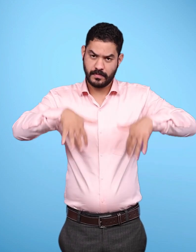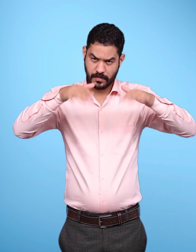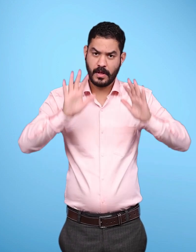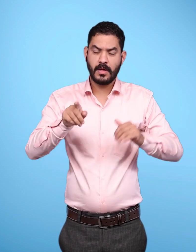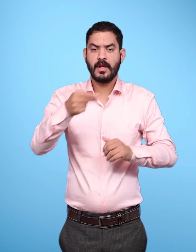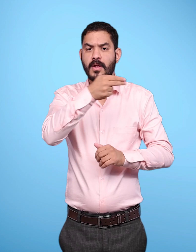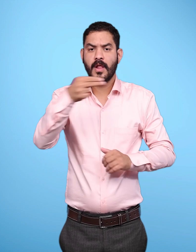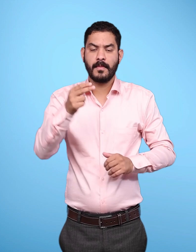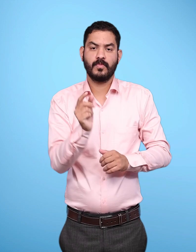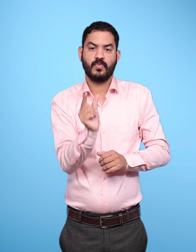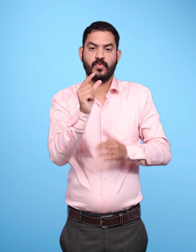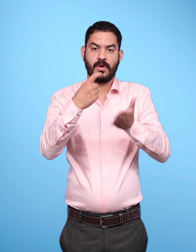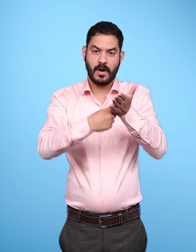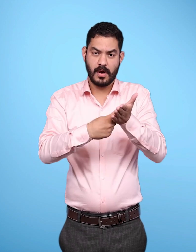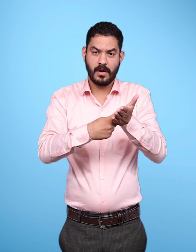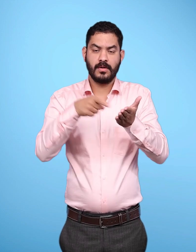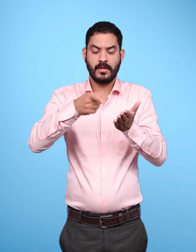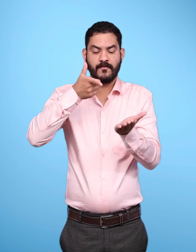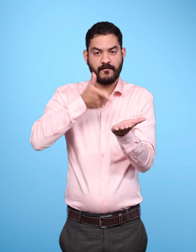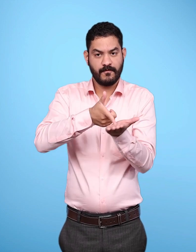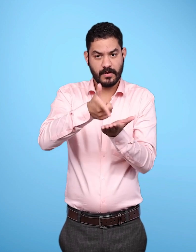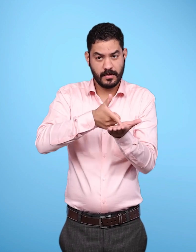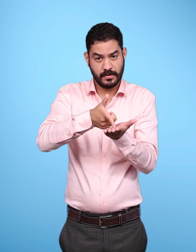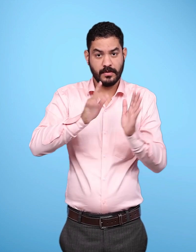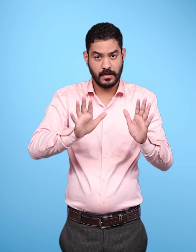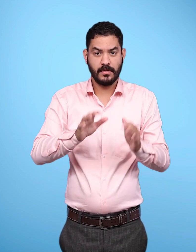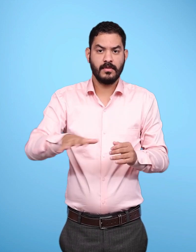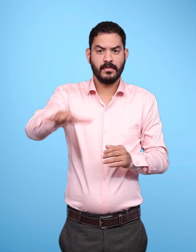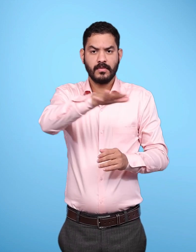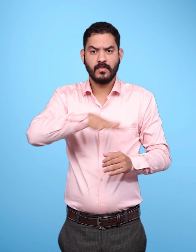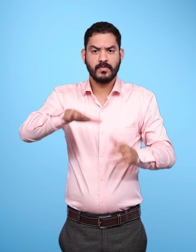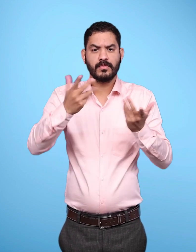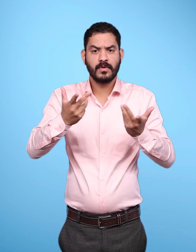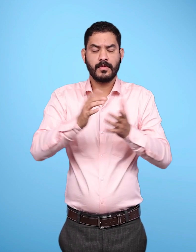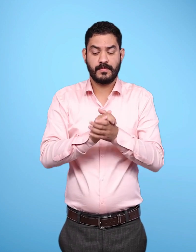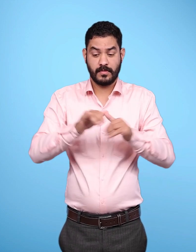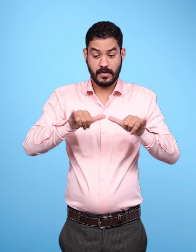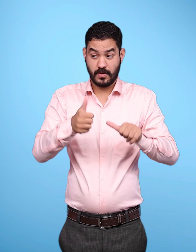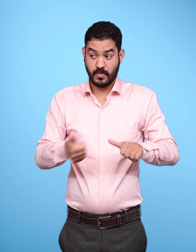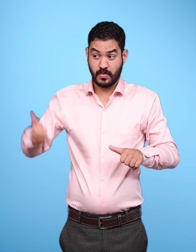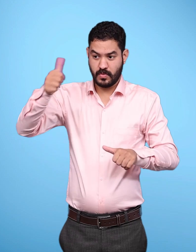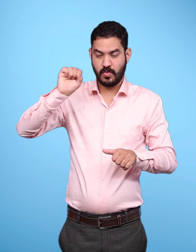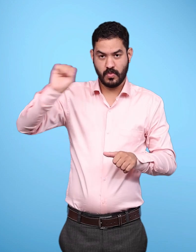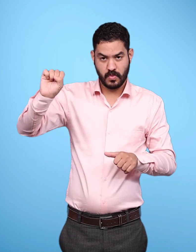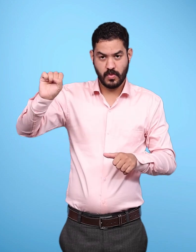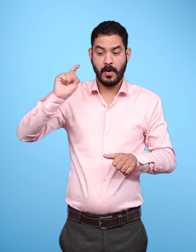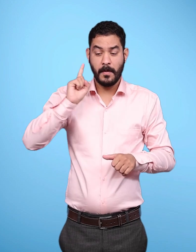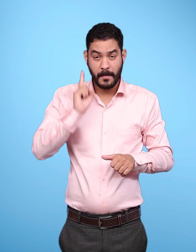The Ur was a village assembly found in areas where the landowners were not Brahmins.